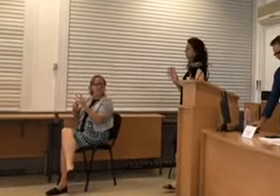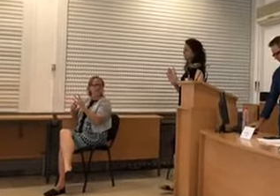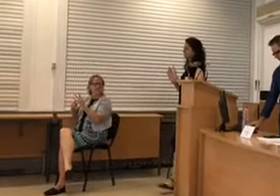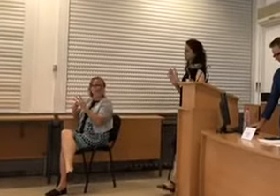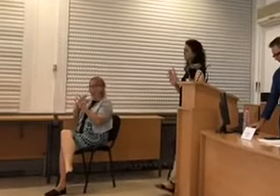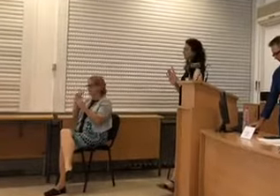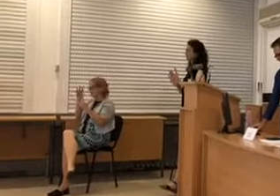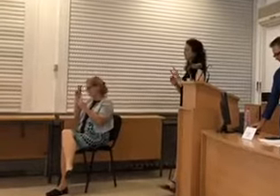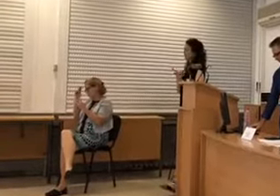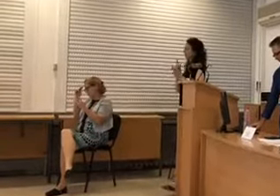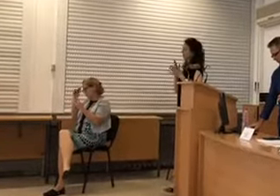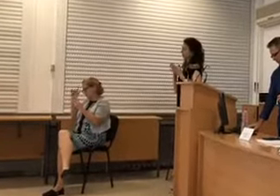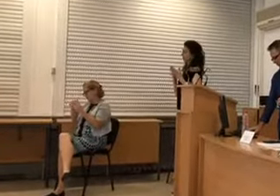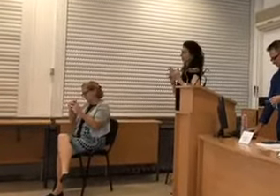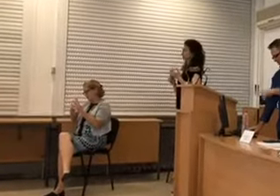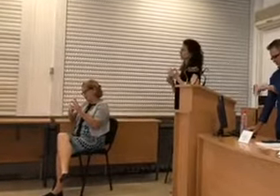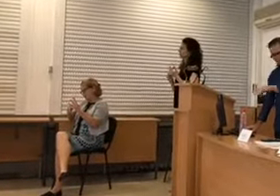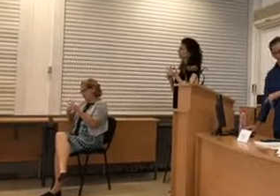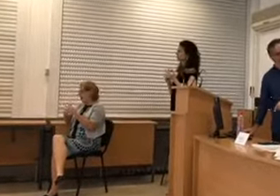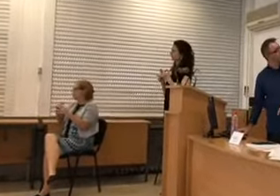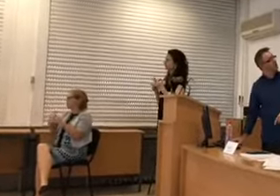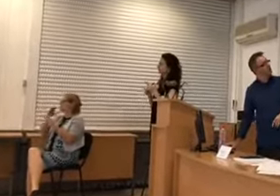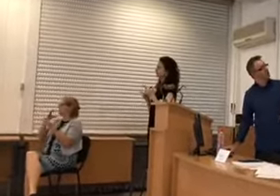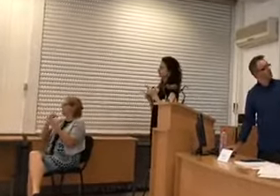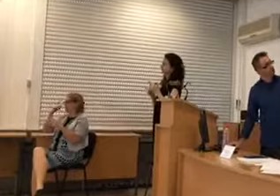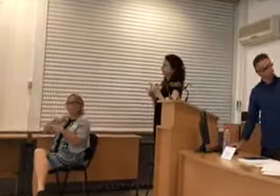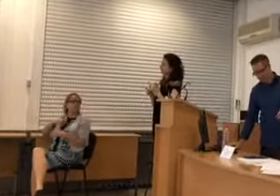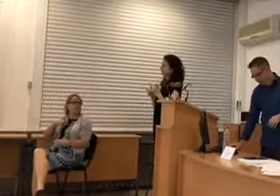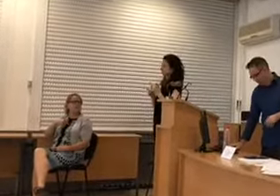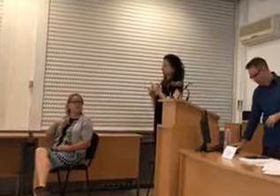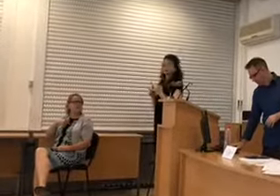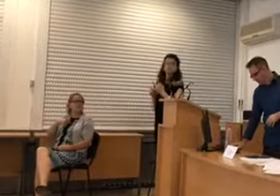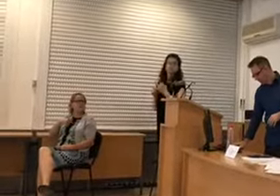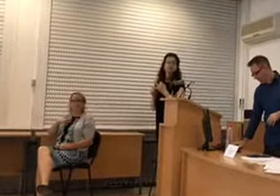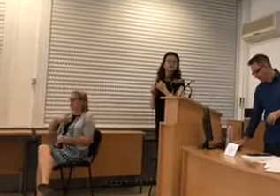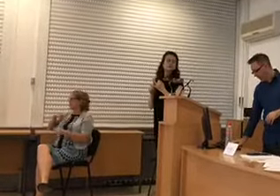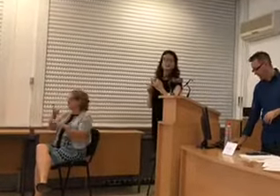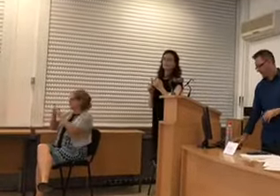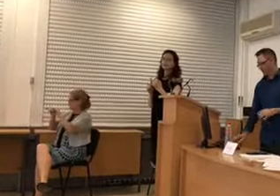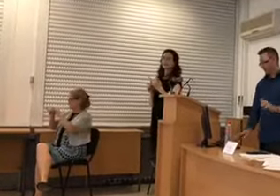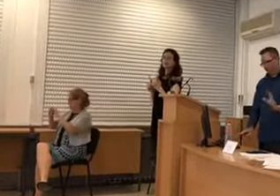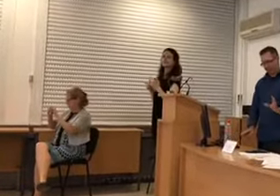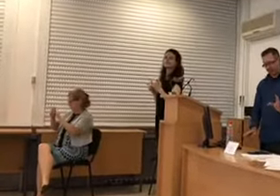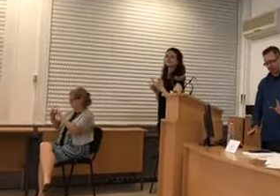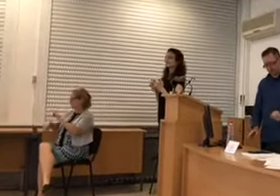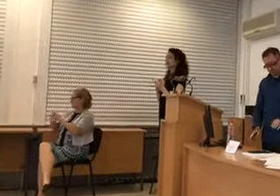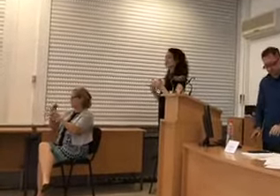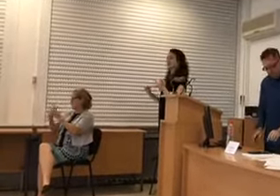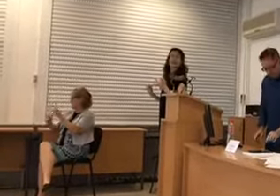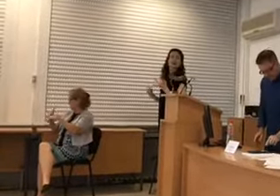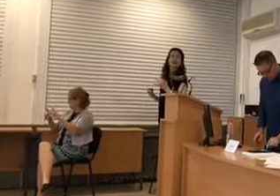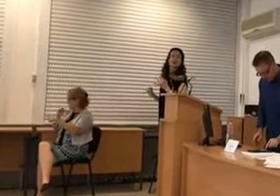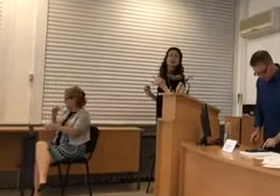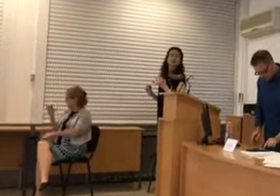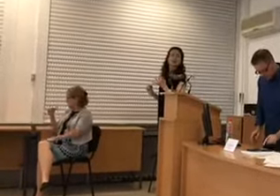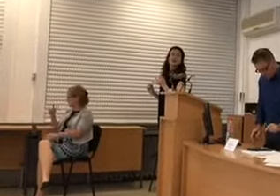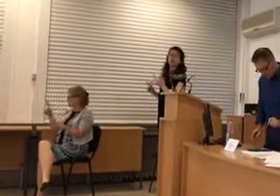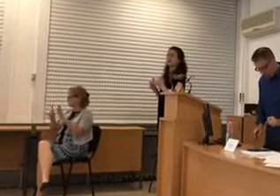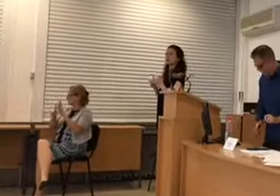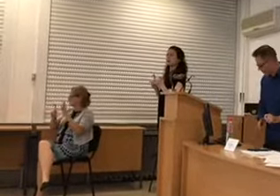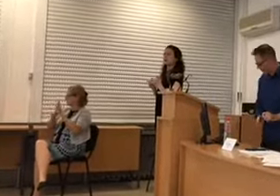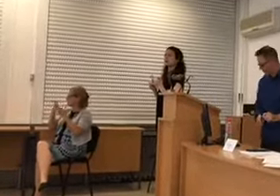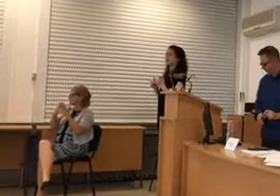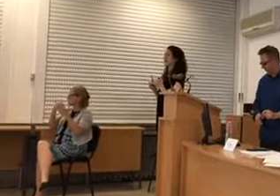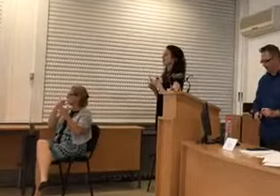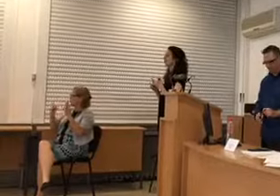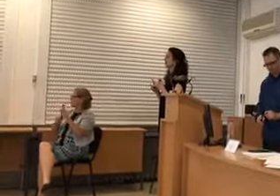Okay, here I, this was the picture for the digital engineer at six. And last but not least, and I'm